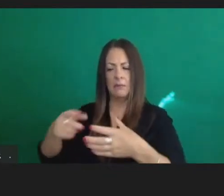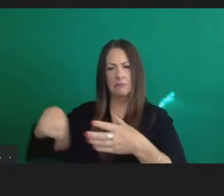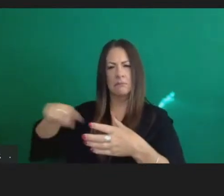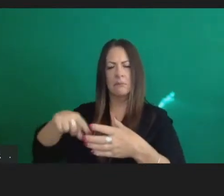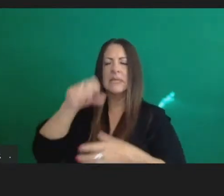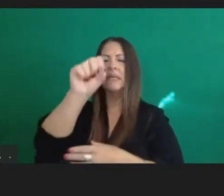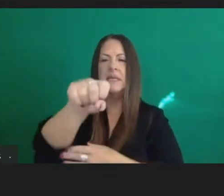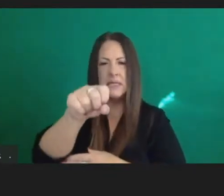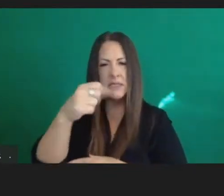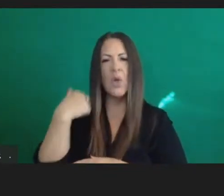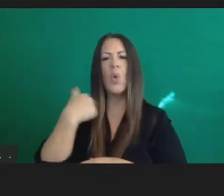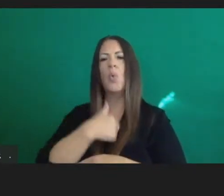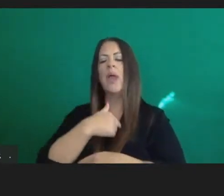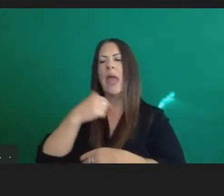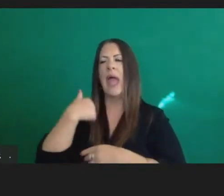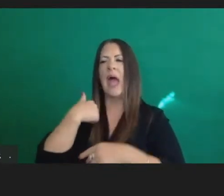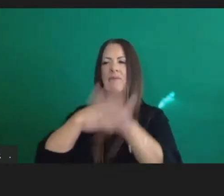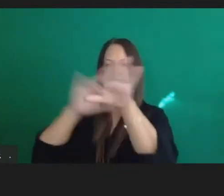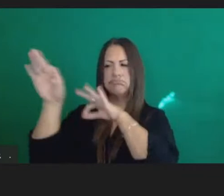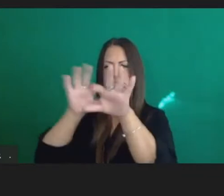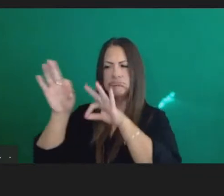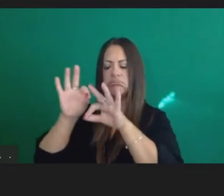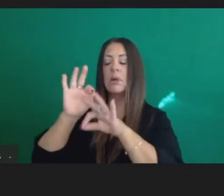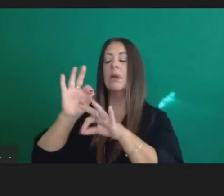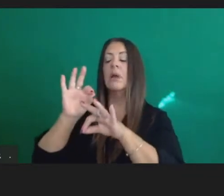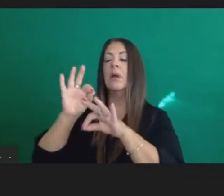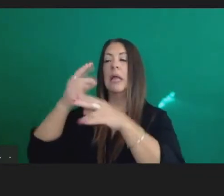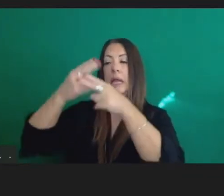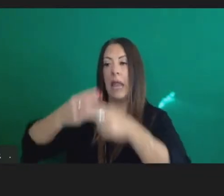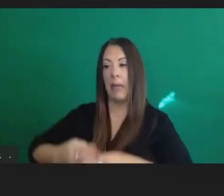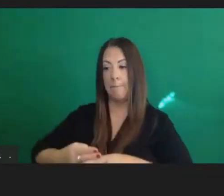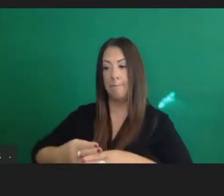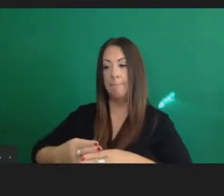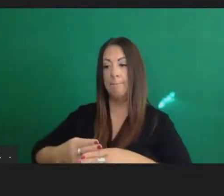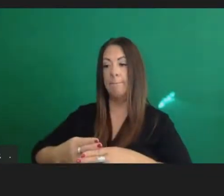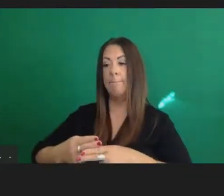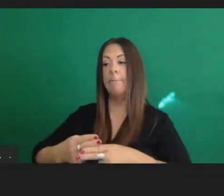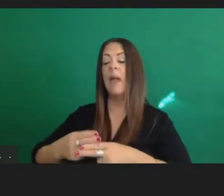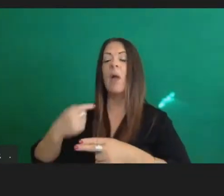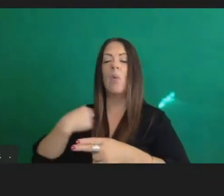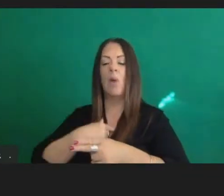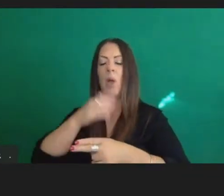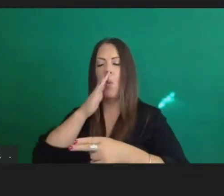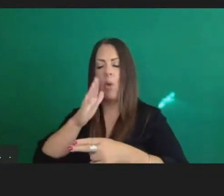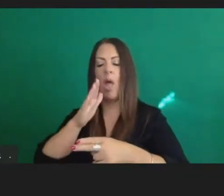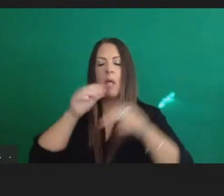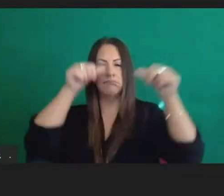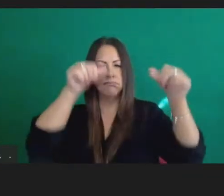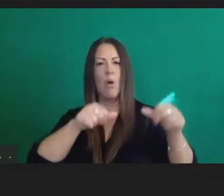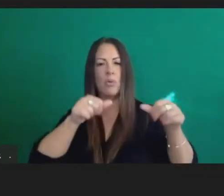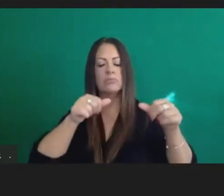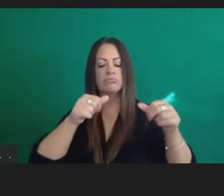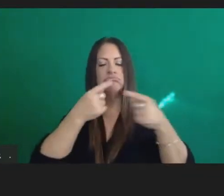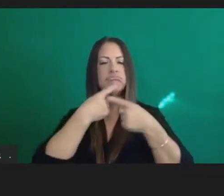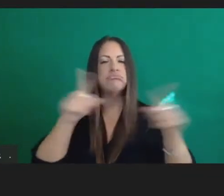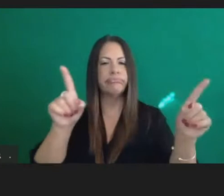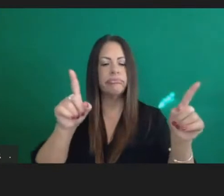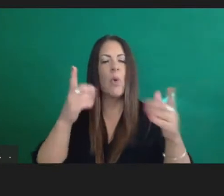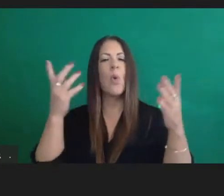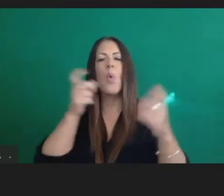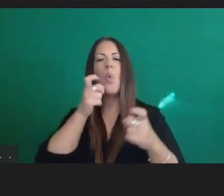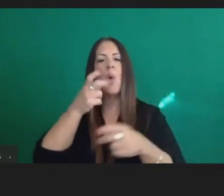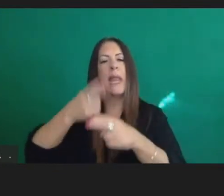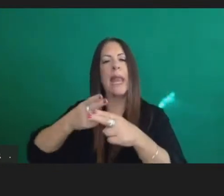of who will be on that committee, and once it's established, it will be made public, and their charge and mission will